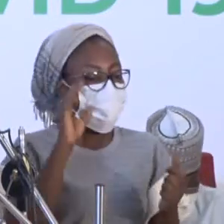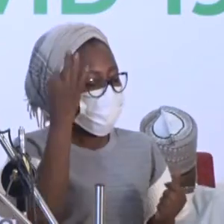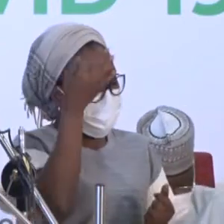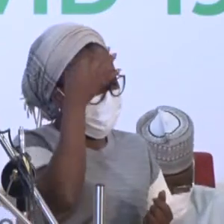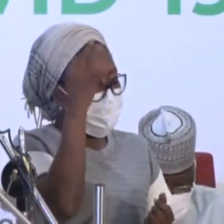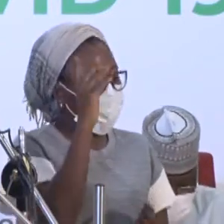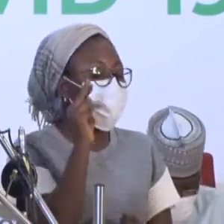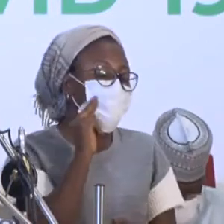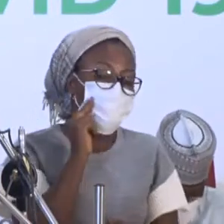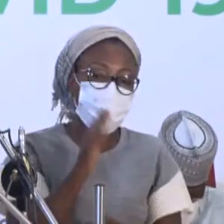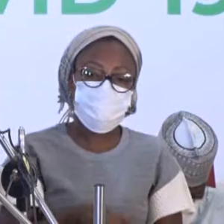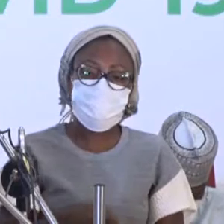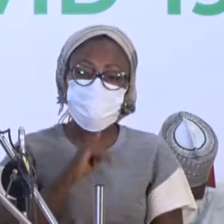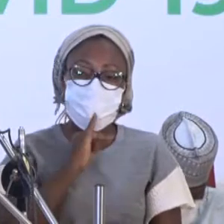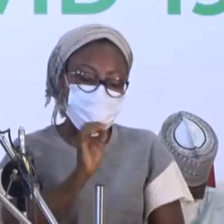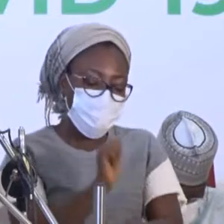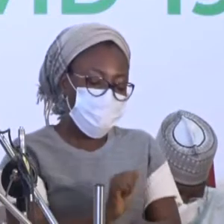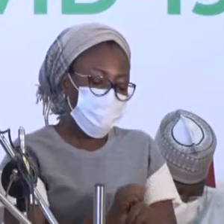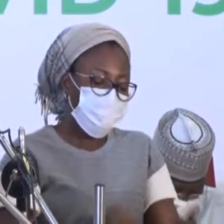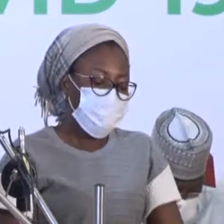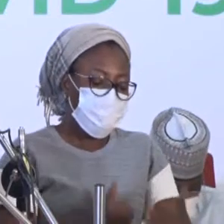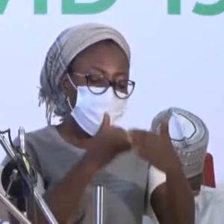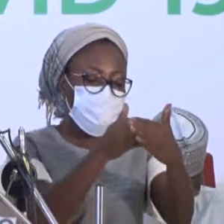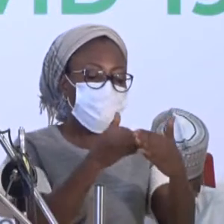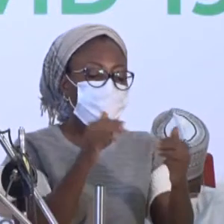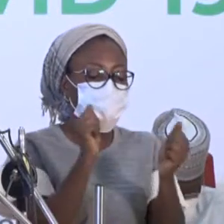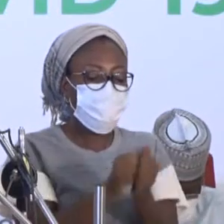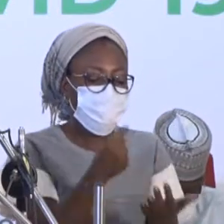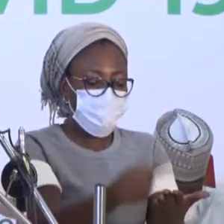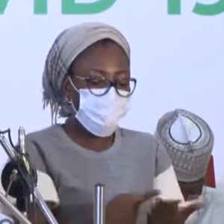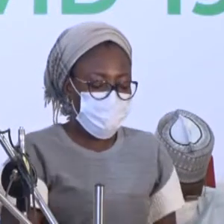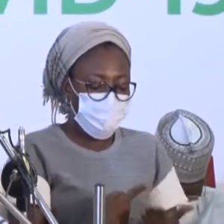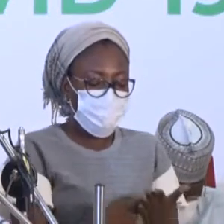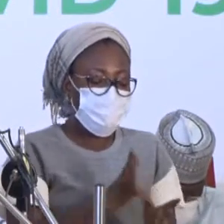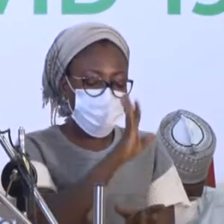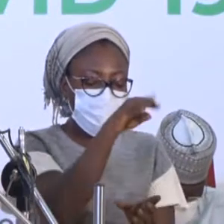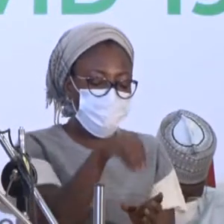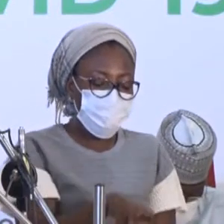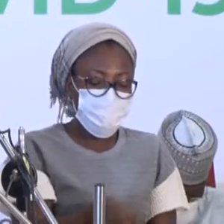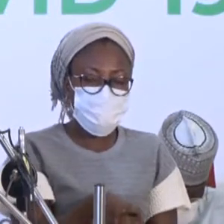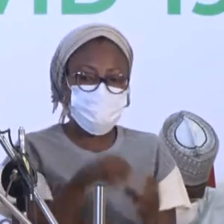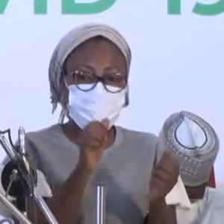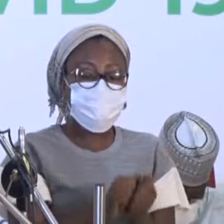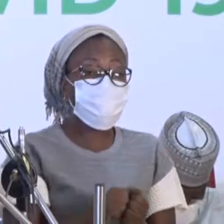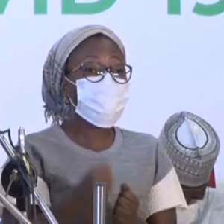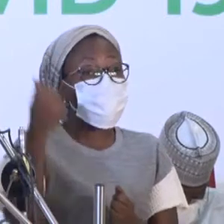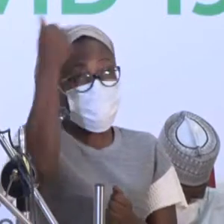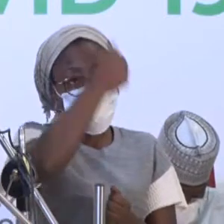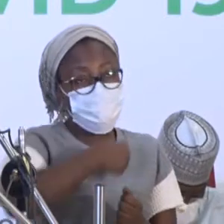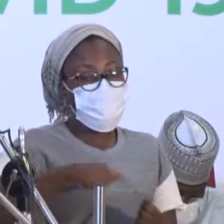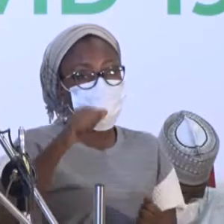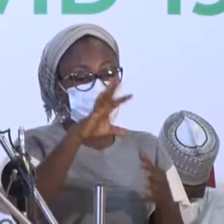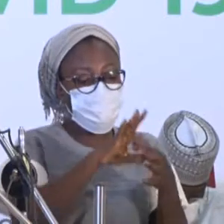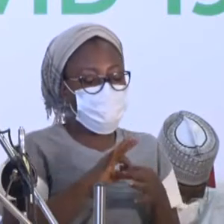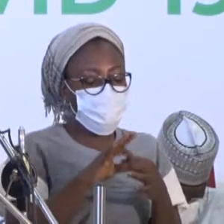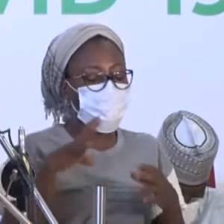government of Nigeria is engaging in several discussions, including with the African Union Commission